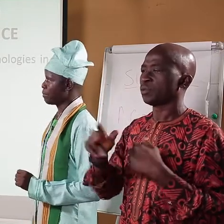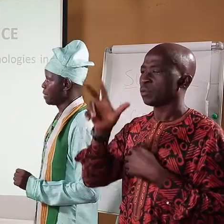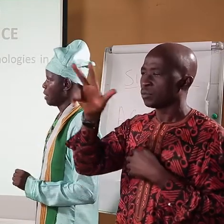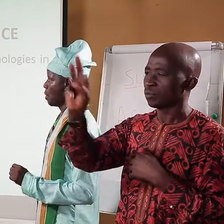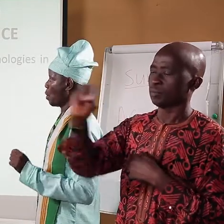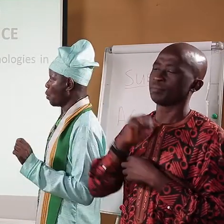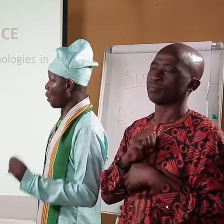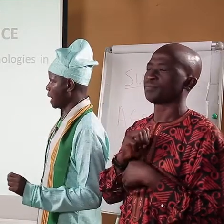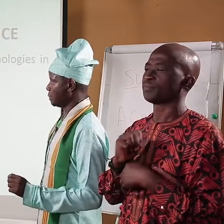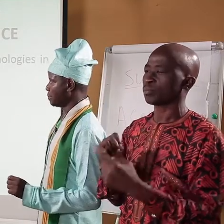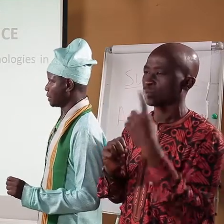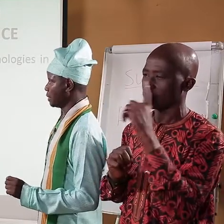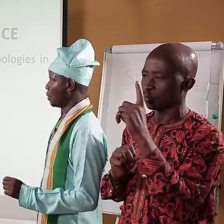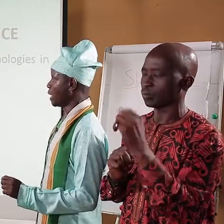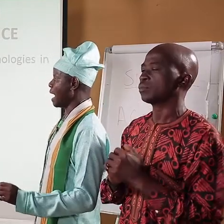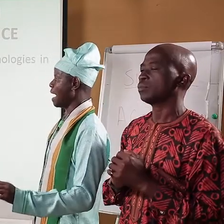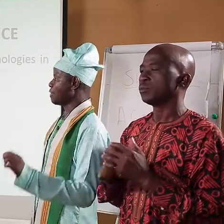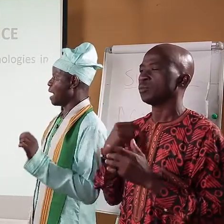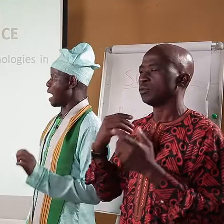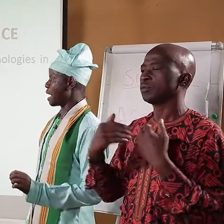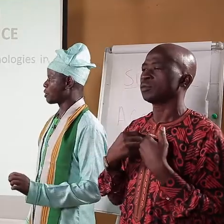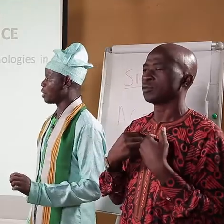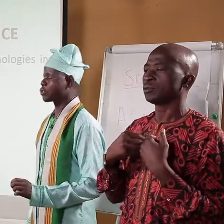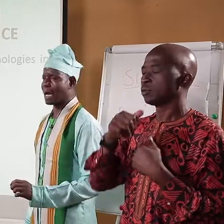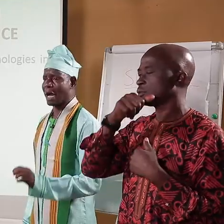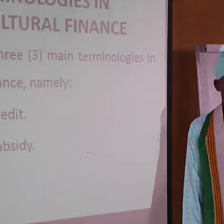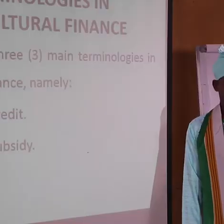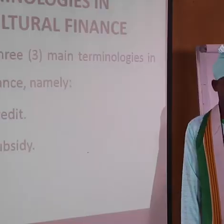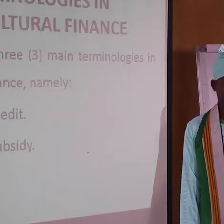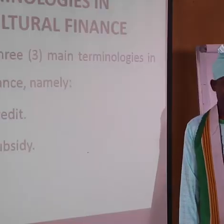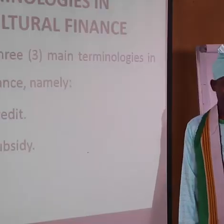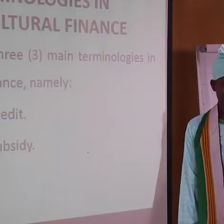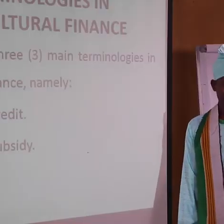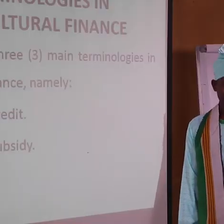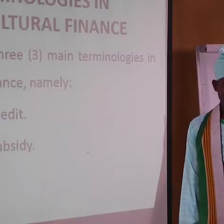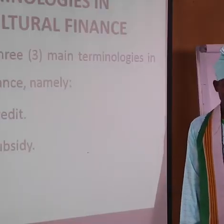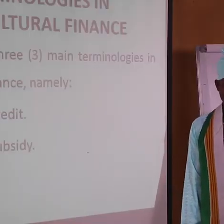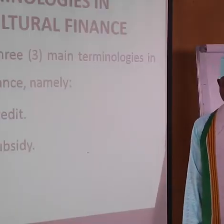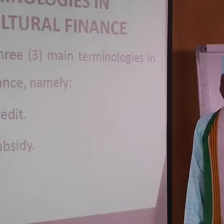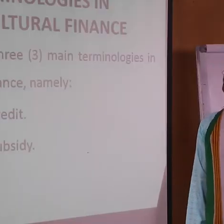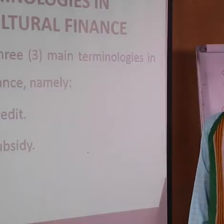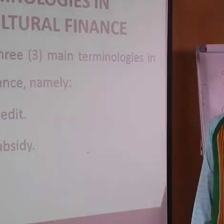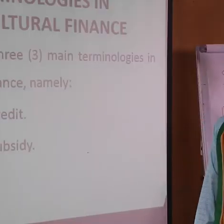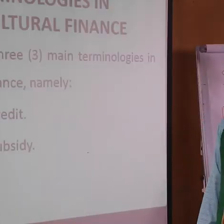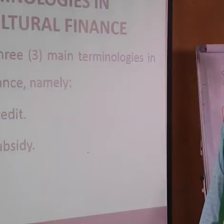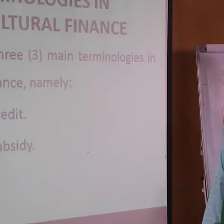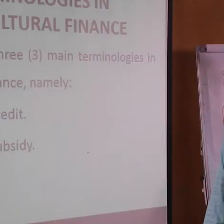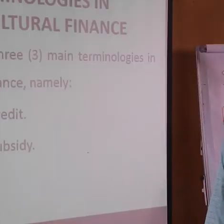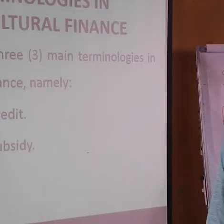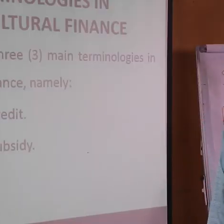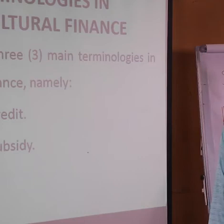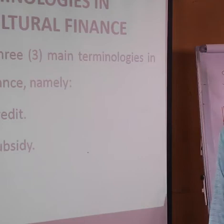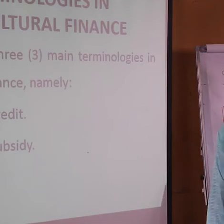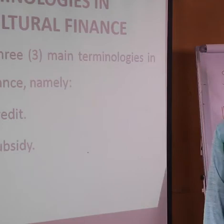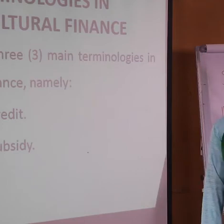them. 1, we have agricultural credits. 2, we also